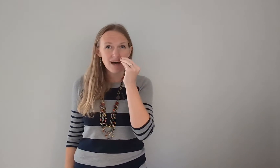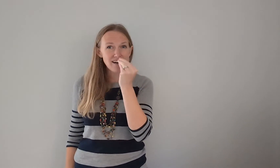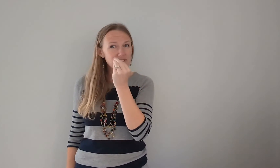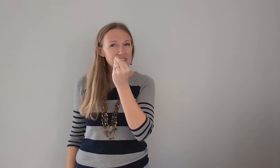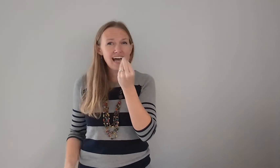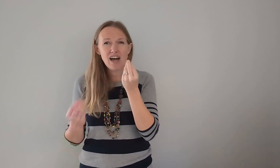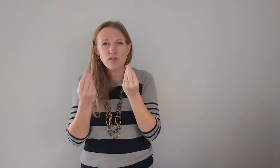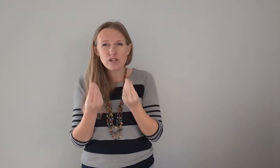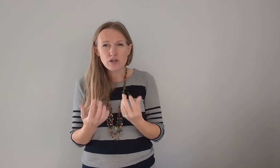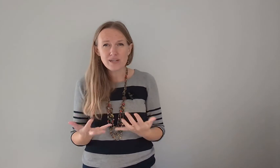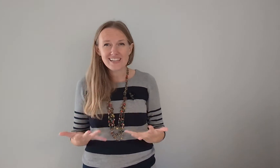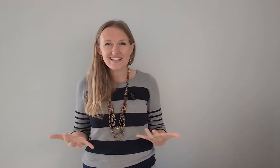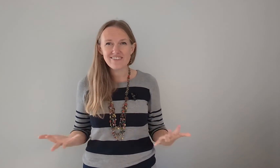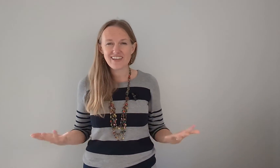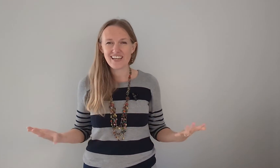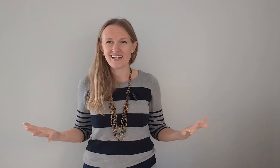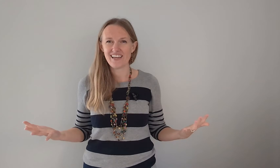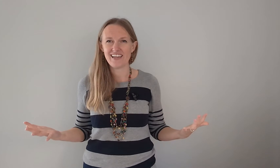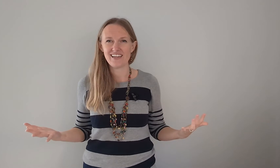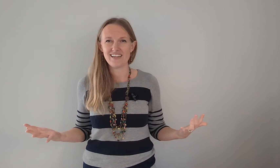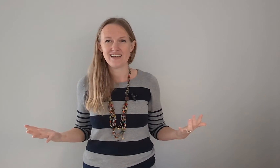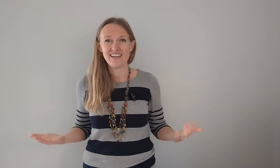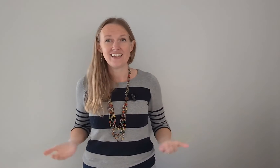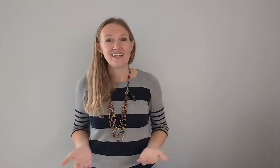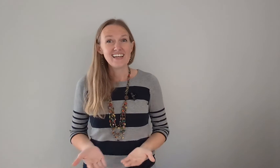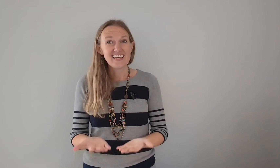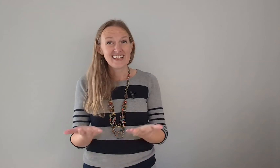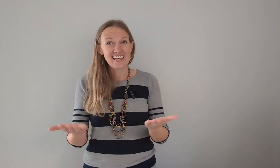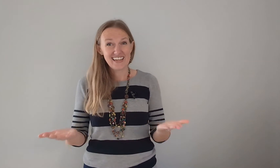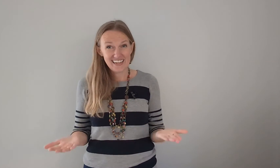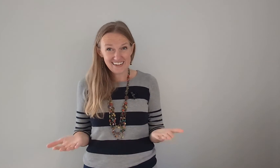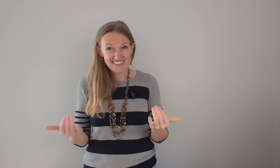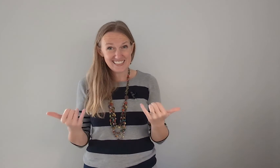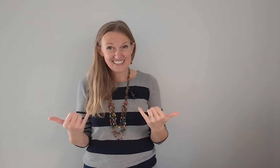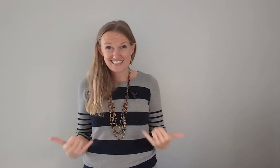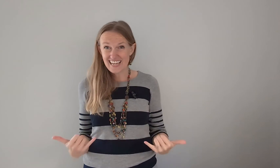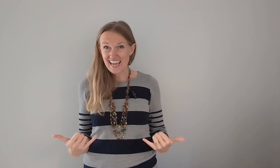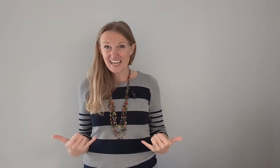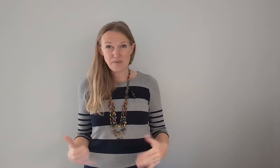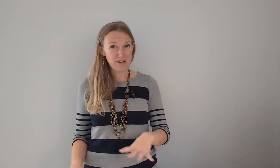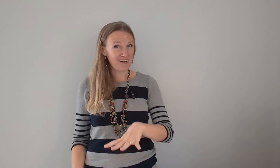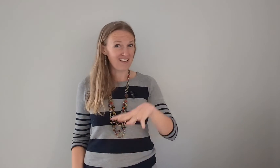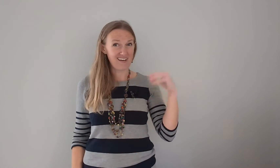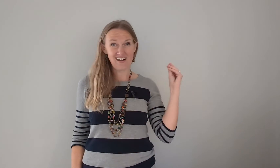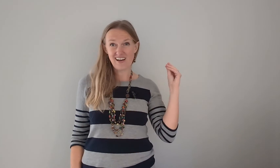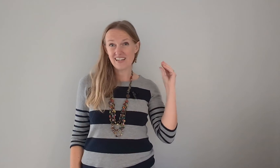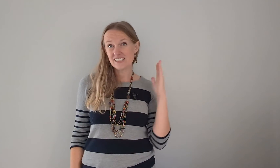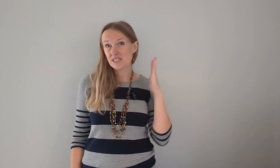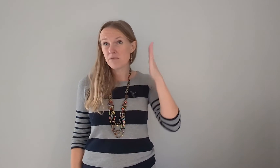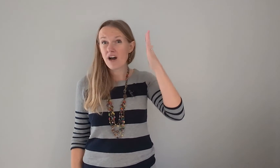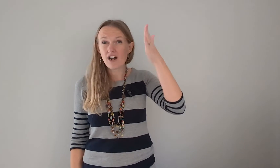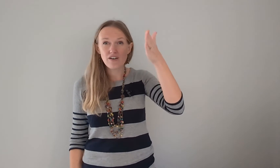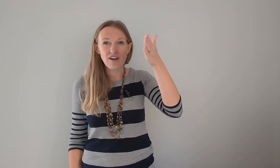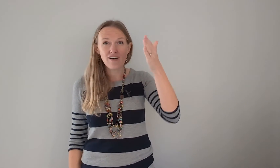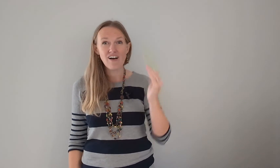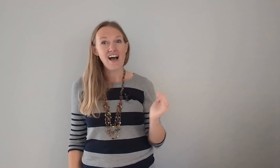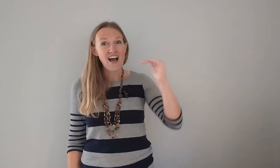a flower quickly fading, here today but gone tomorrow,